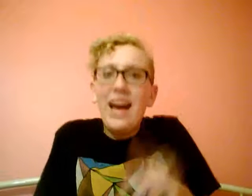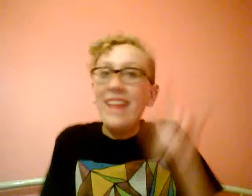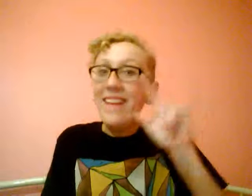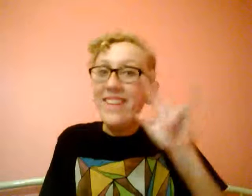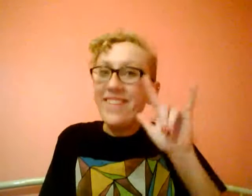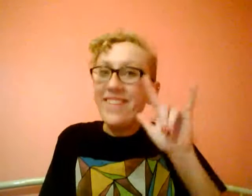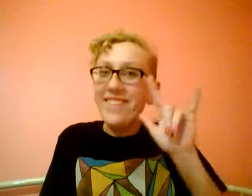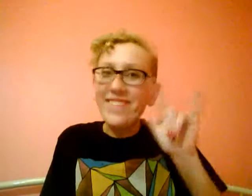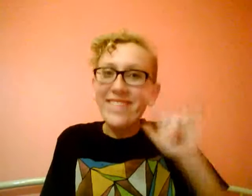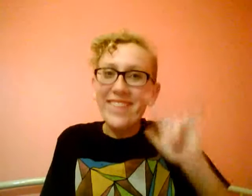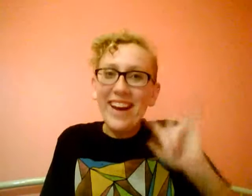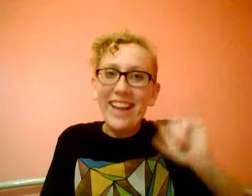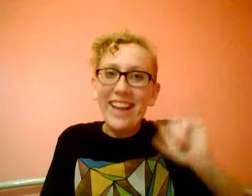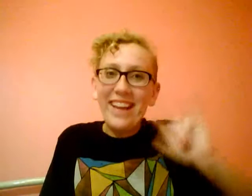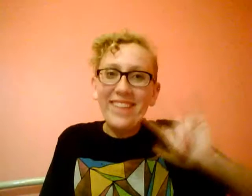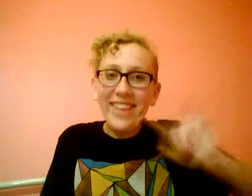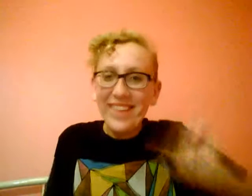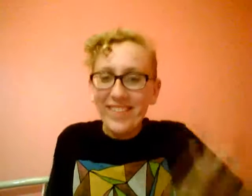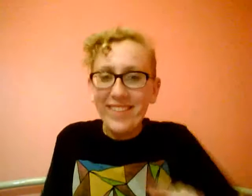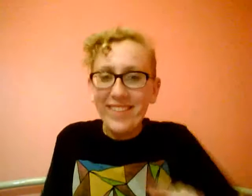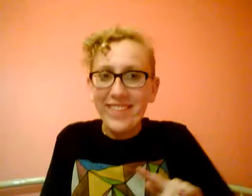I love you. I love you.